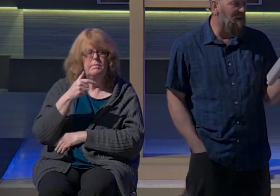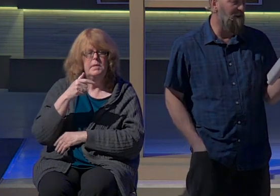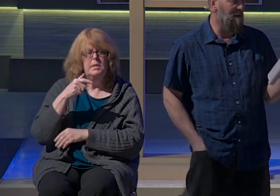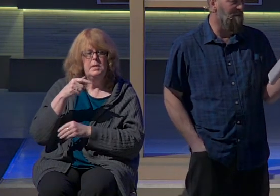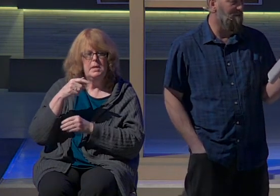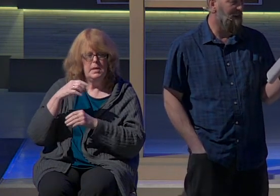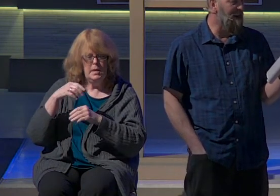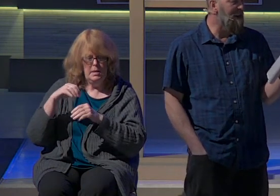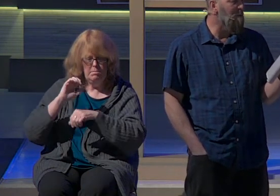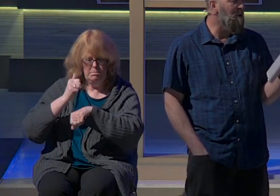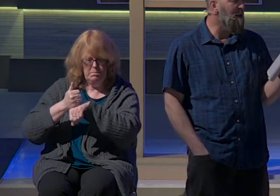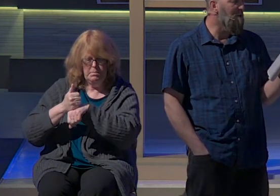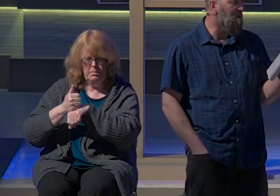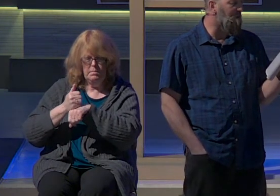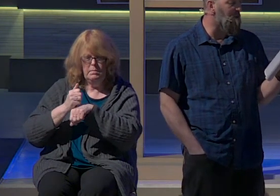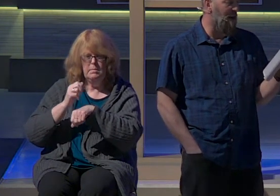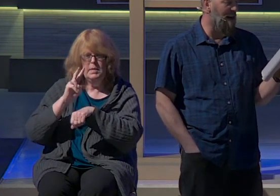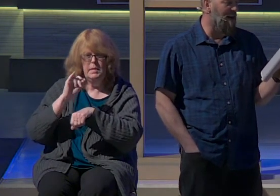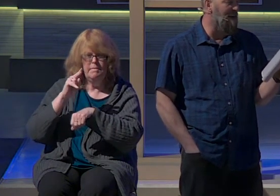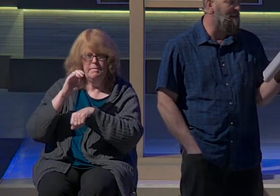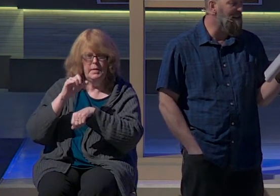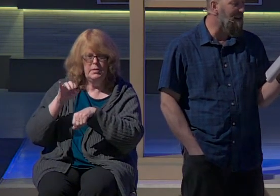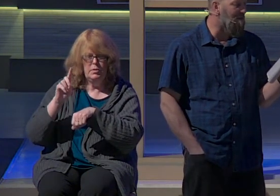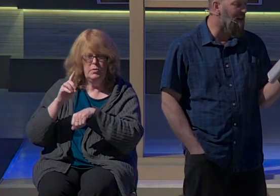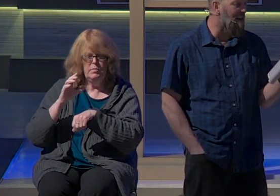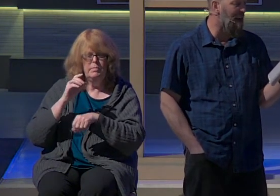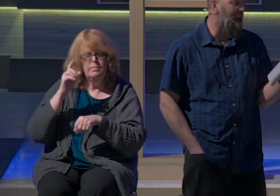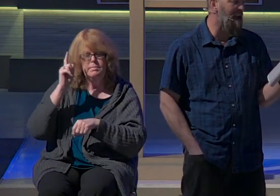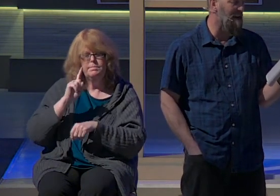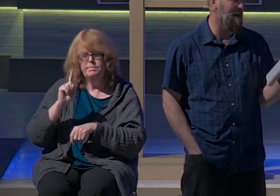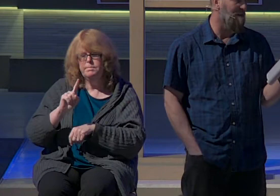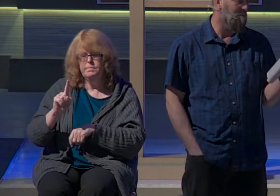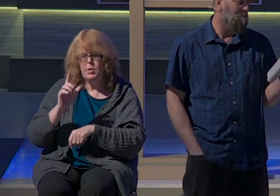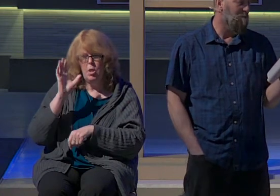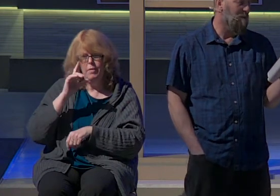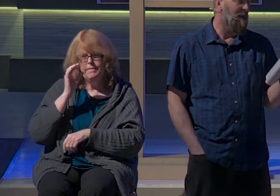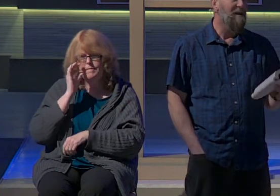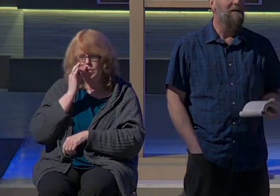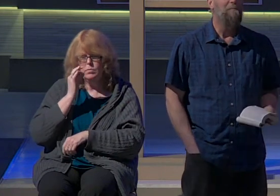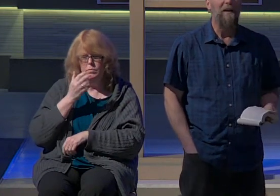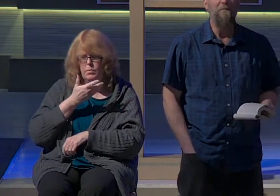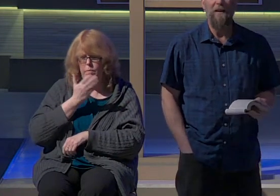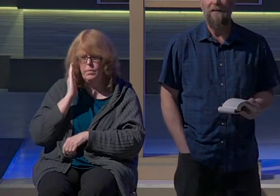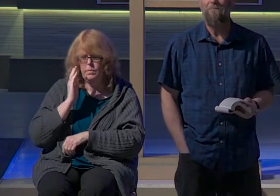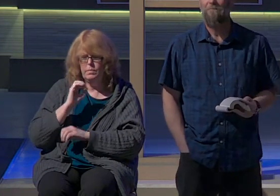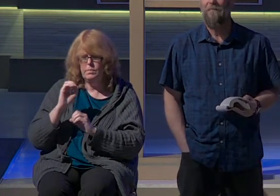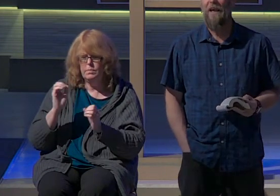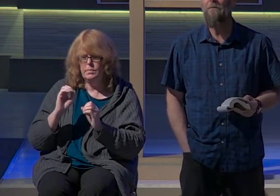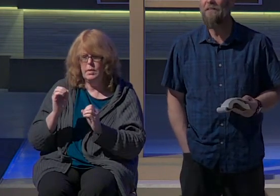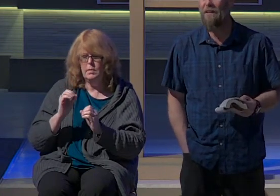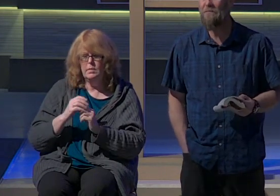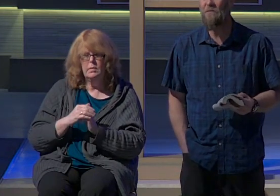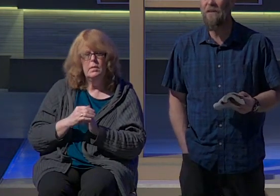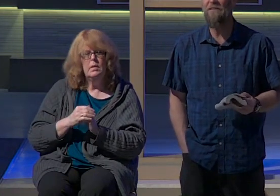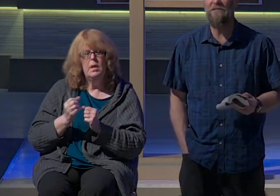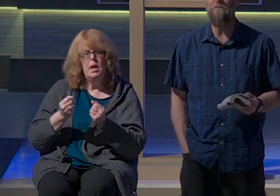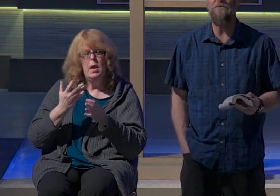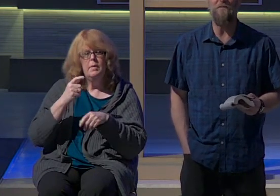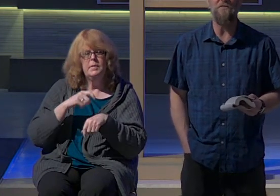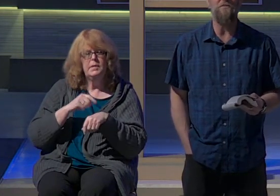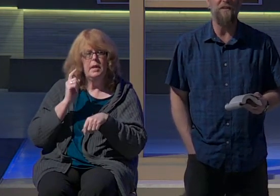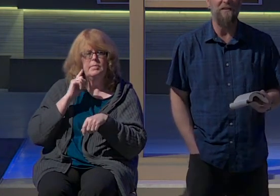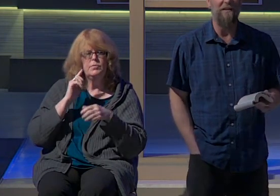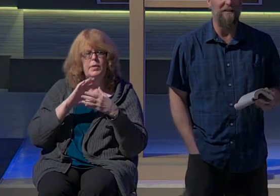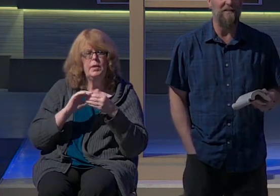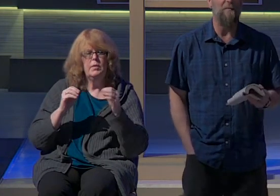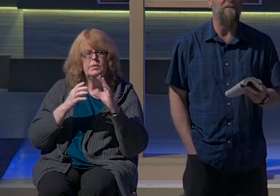in his vineyard, and he came looking for fruit on it and did not find any. By the way, how many times do we hear some sort